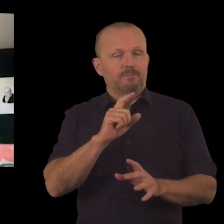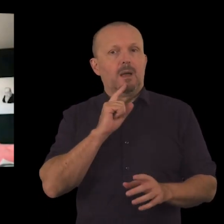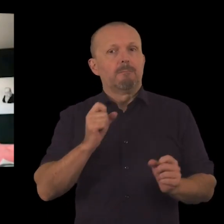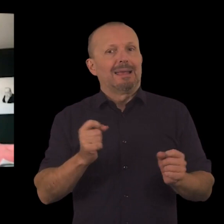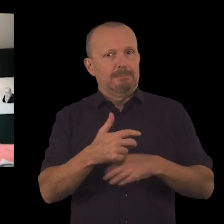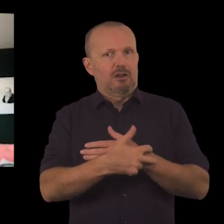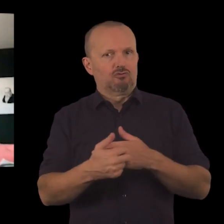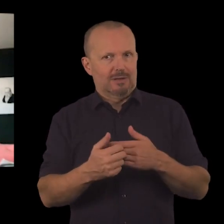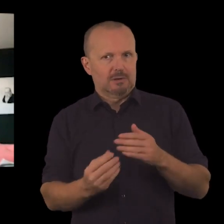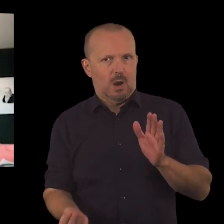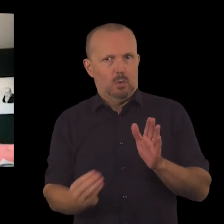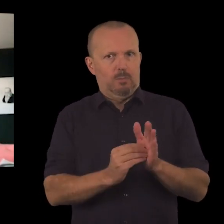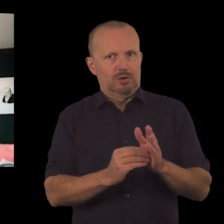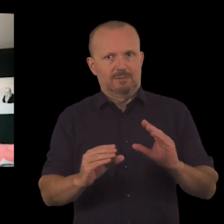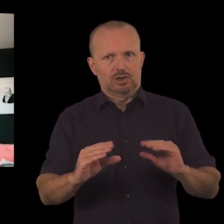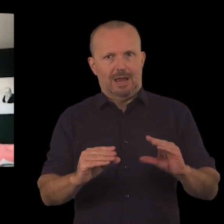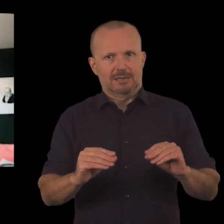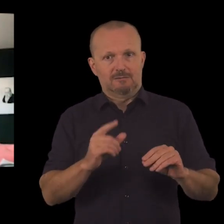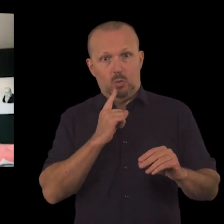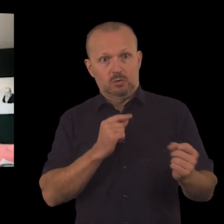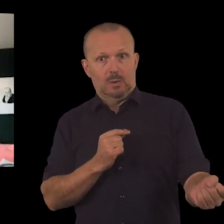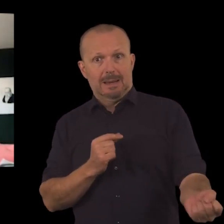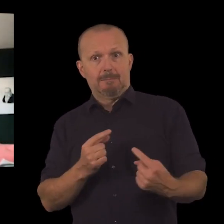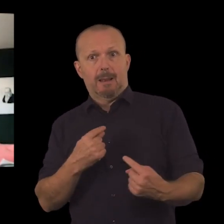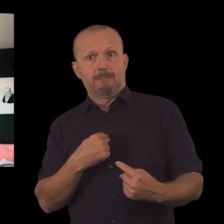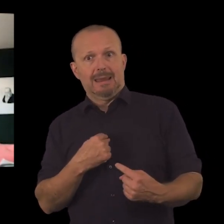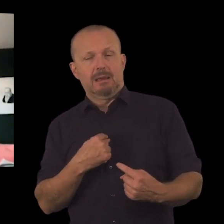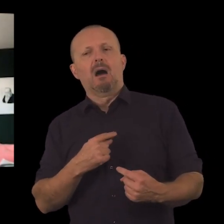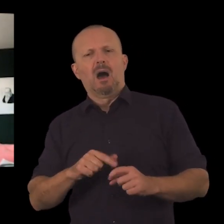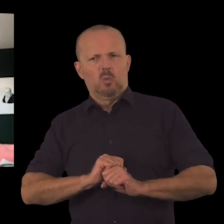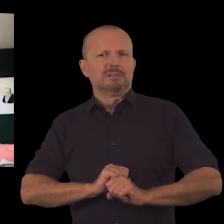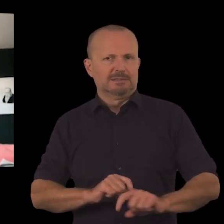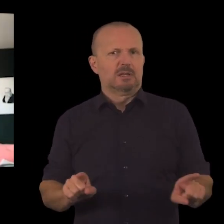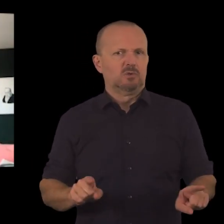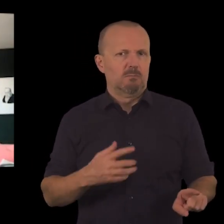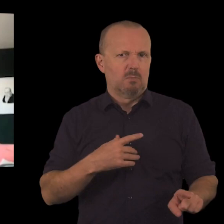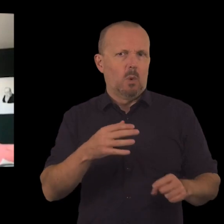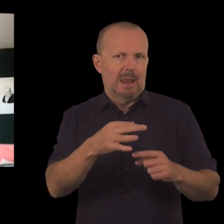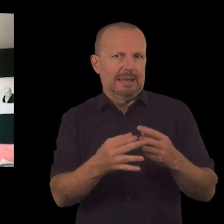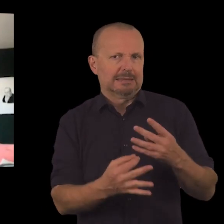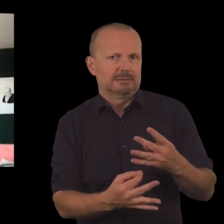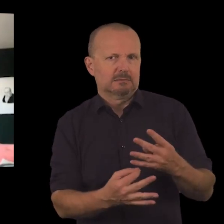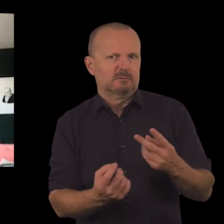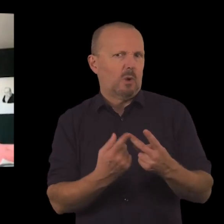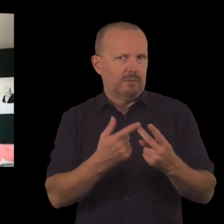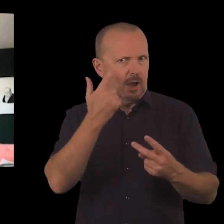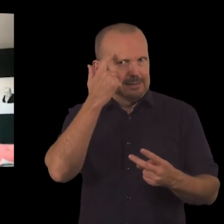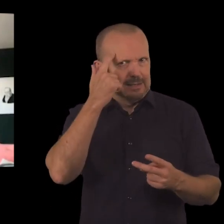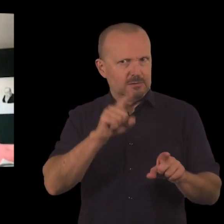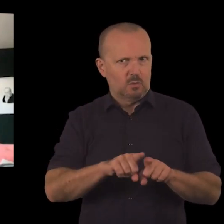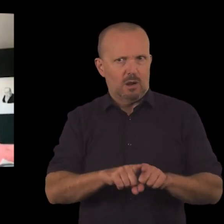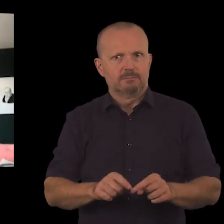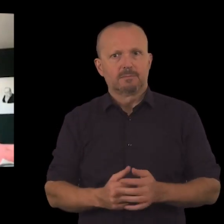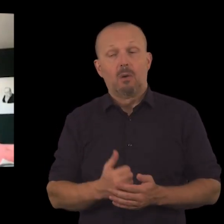going to put my email address in here as well, and if you want to send me an email, I can send you some other links to other ideas